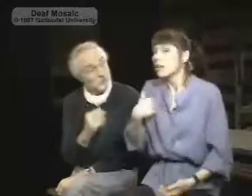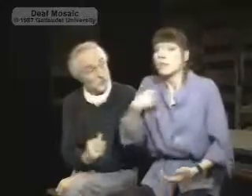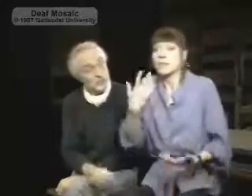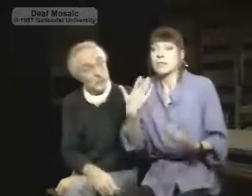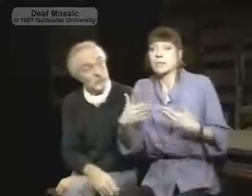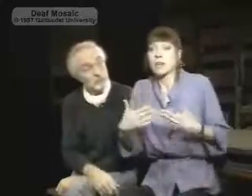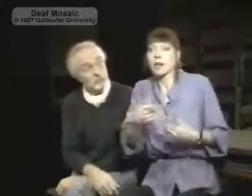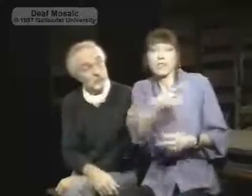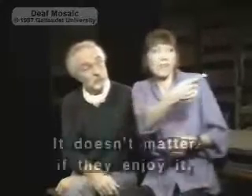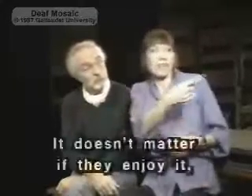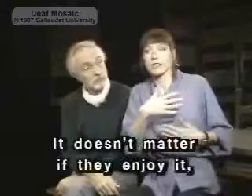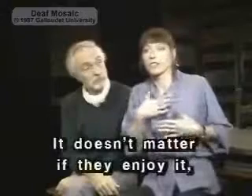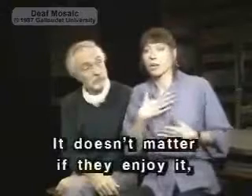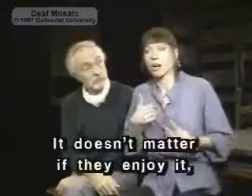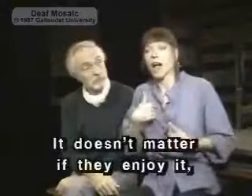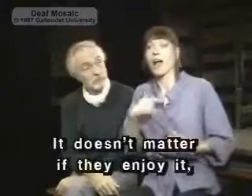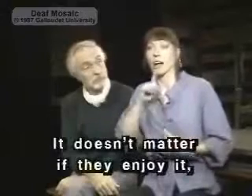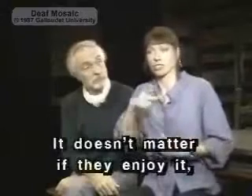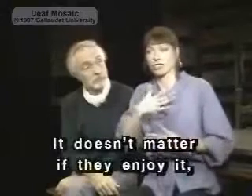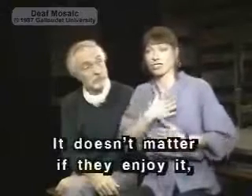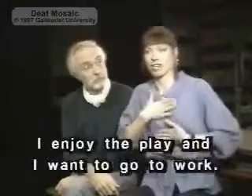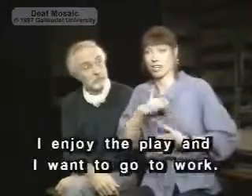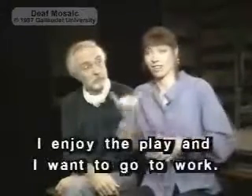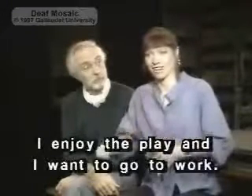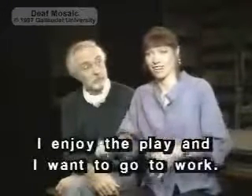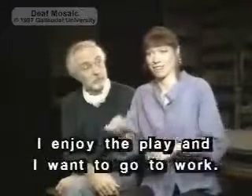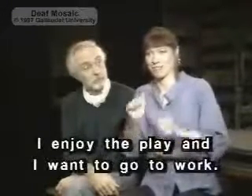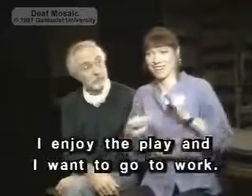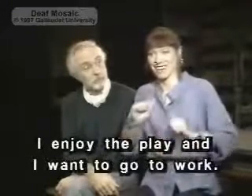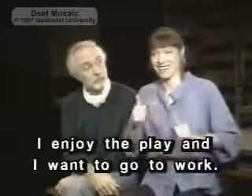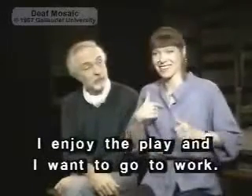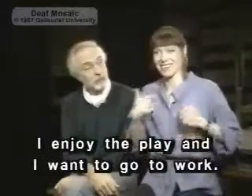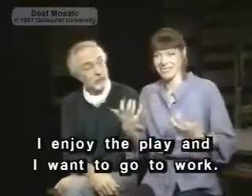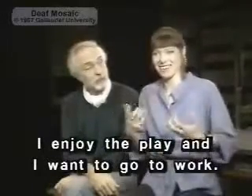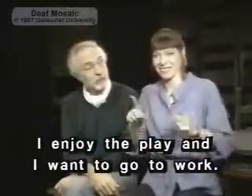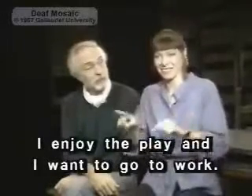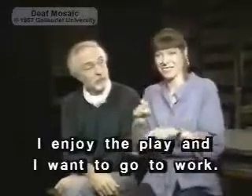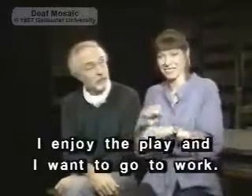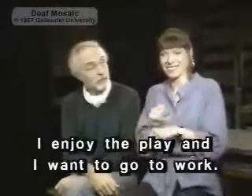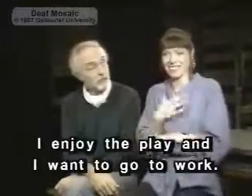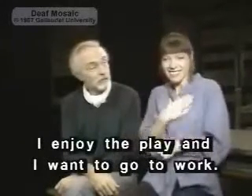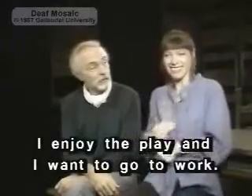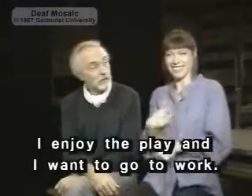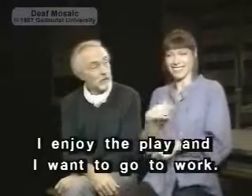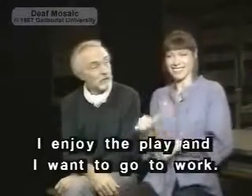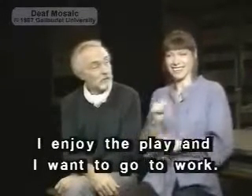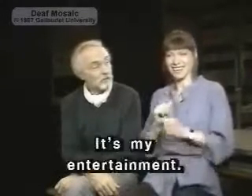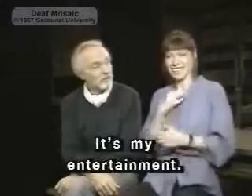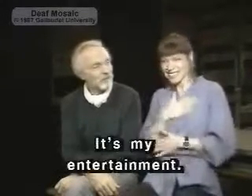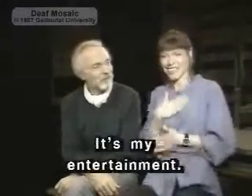It doesn't matter if they enjoy it. I enjoy the play and I want to go to work. It's my entertainment.